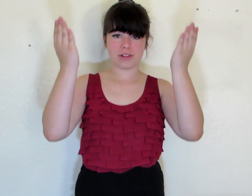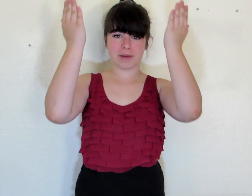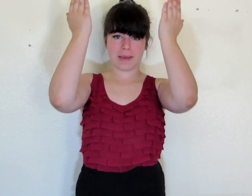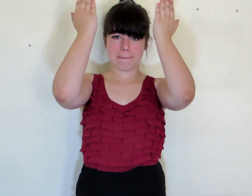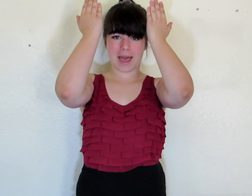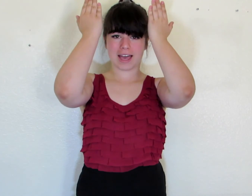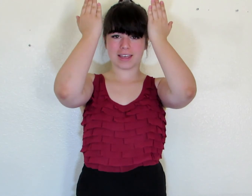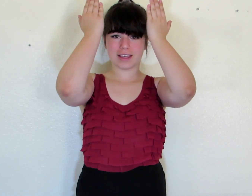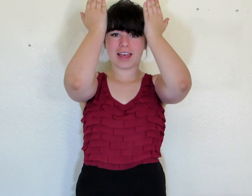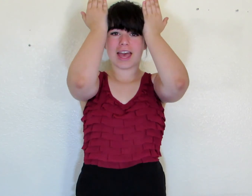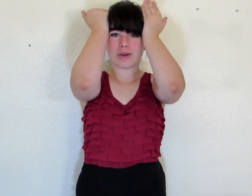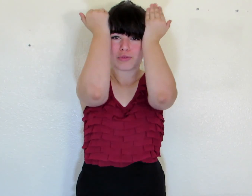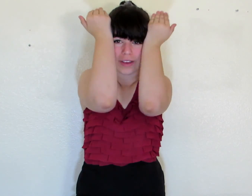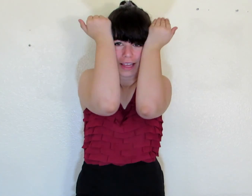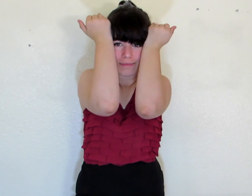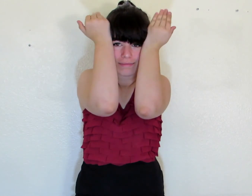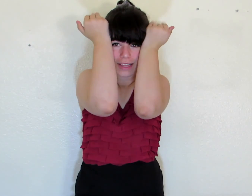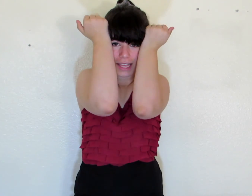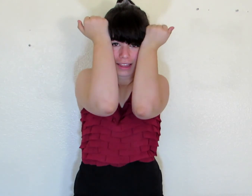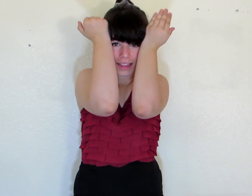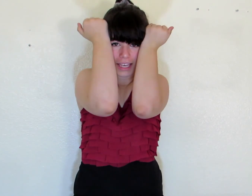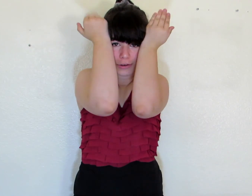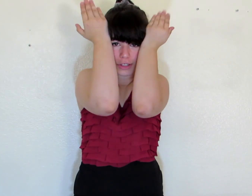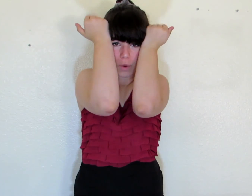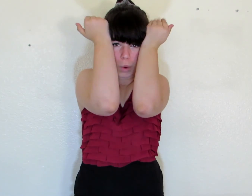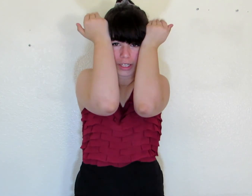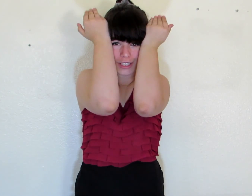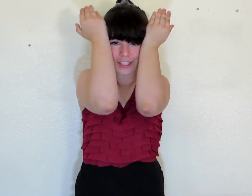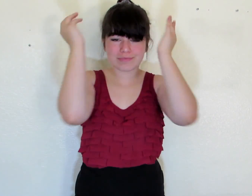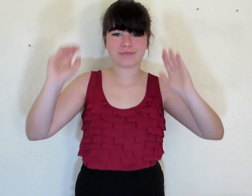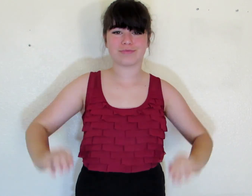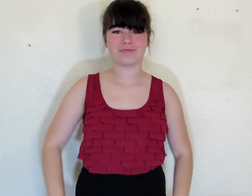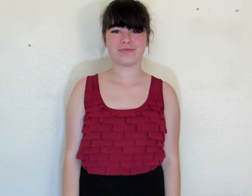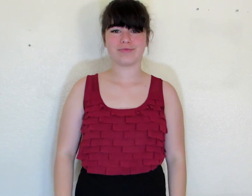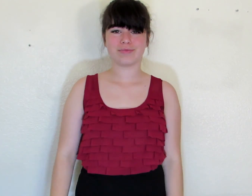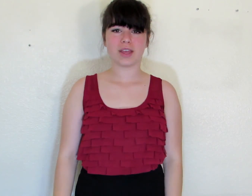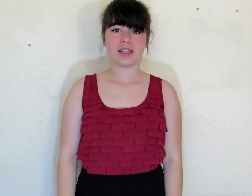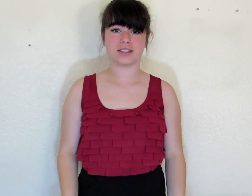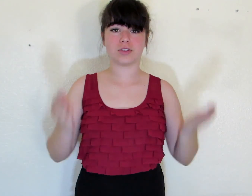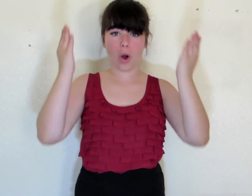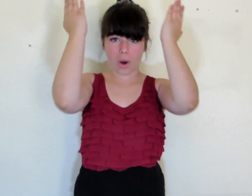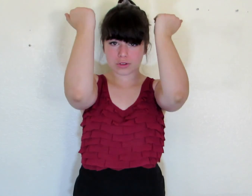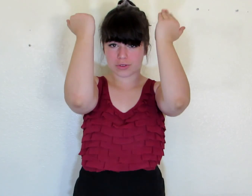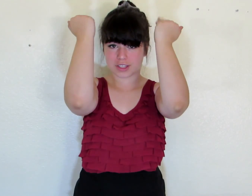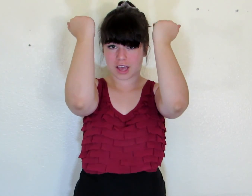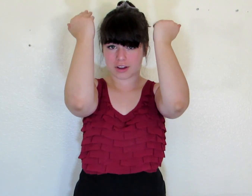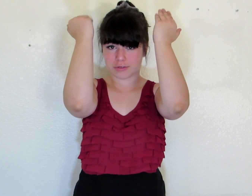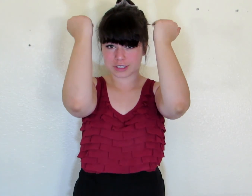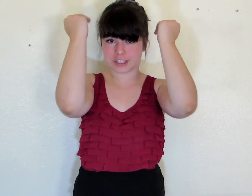flipping them back and moving them like the ears of a horse. This is also the sign for